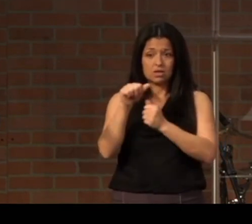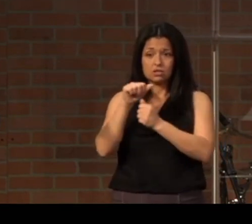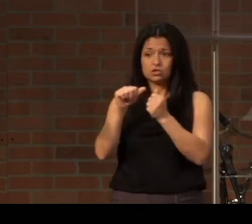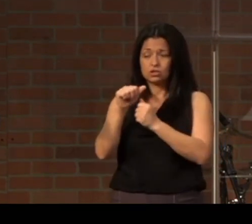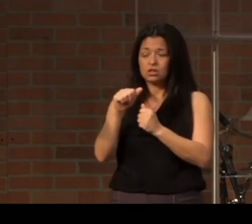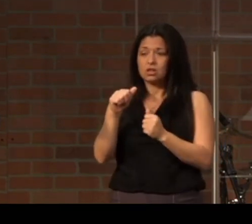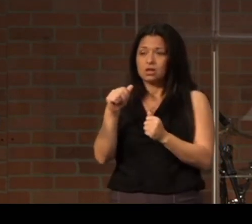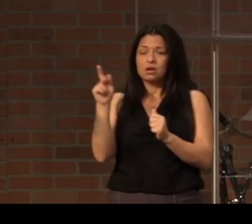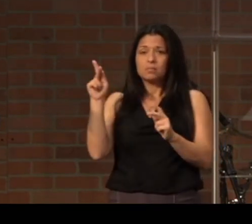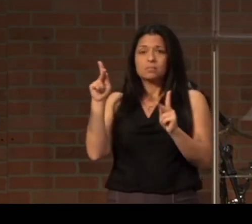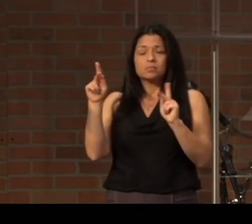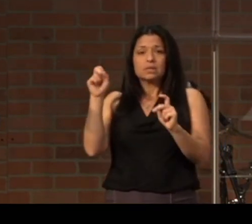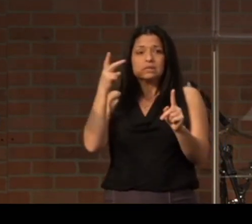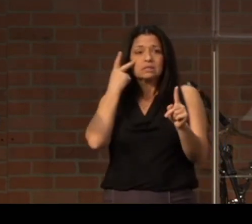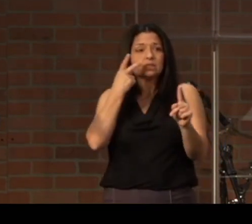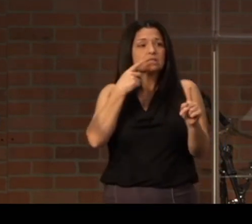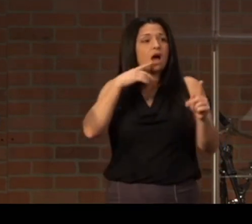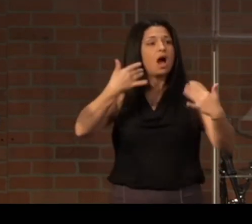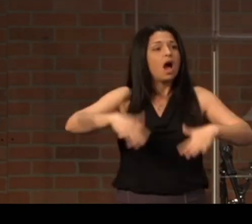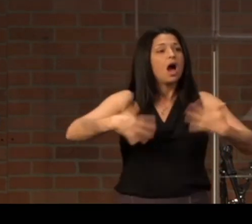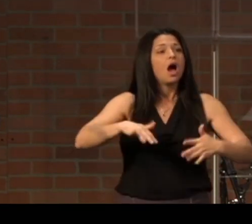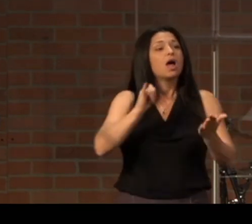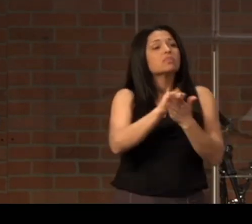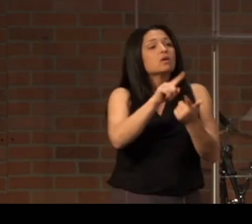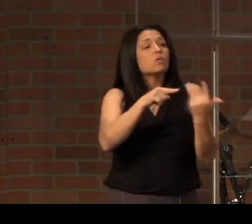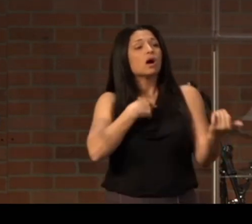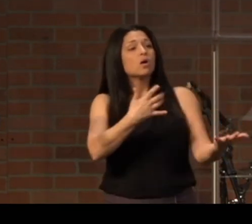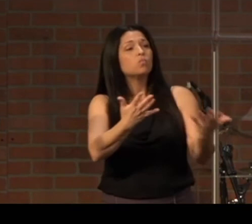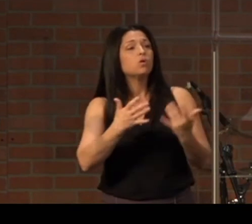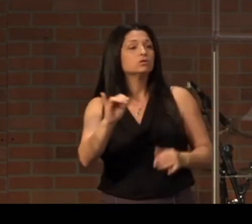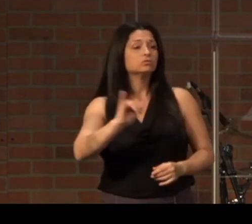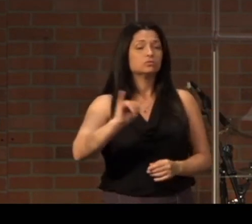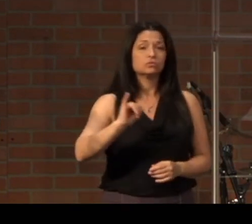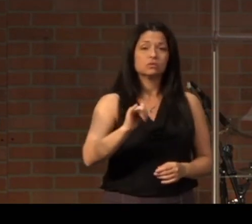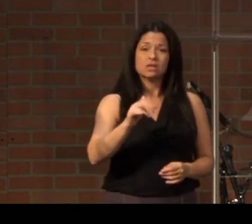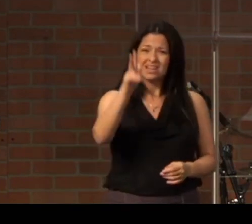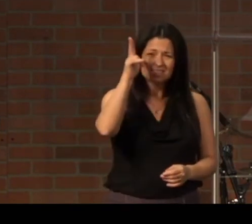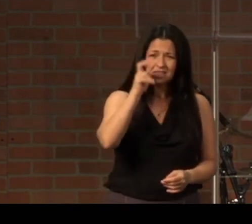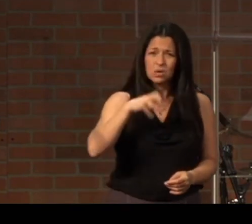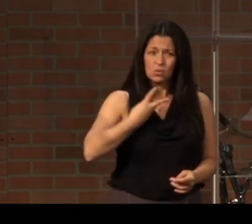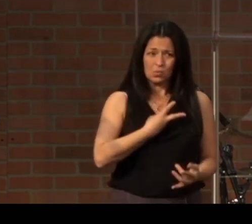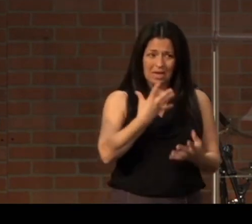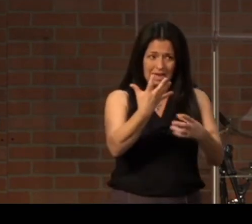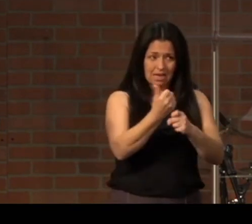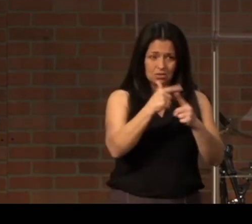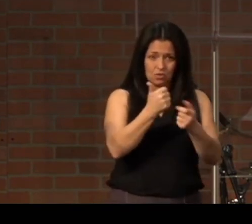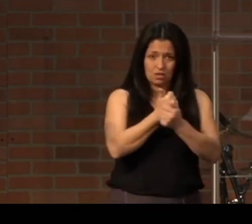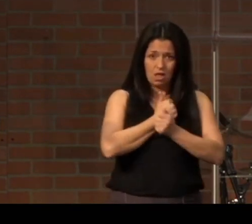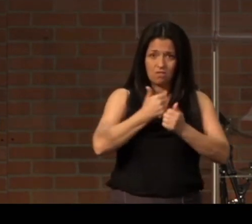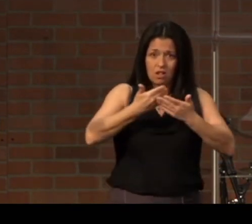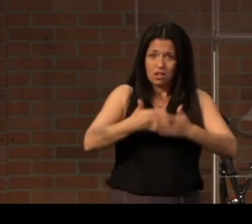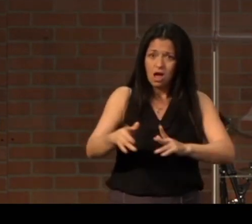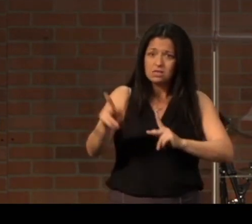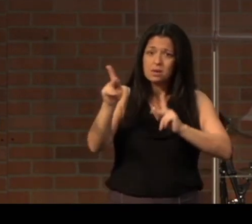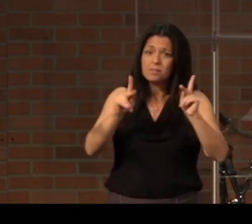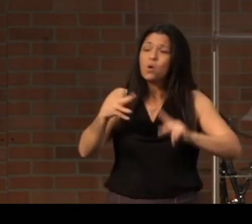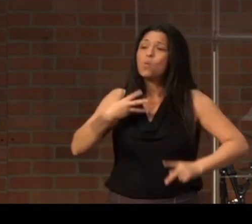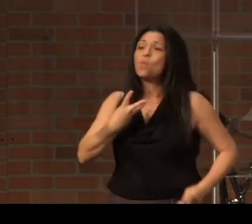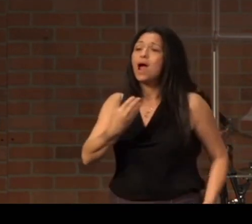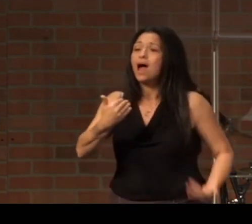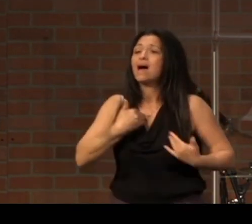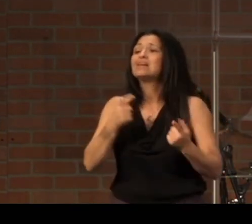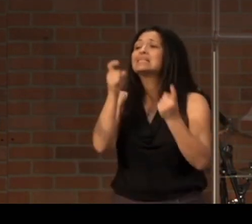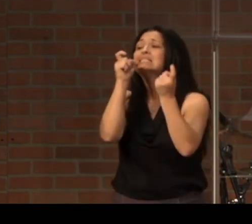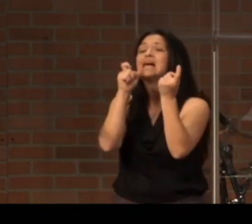what I'm looking for. Listen, we get to love lost people. We have exactly what they need, the